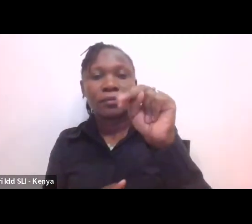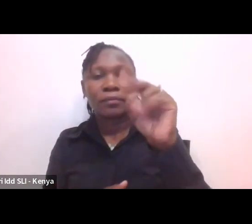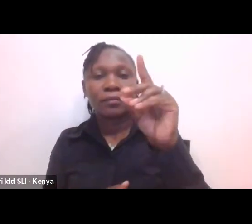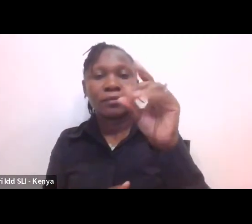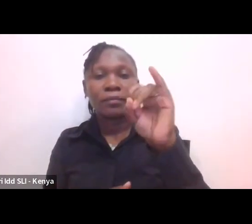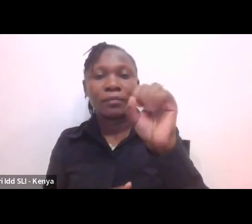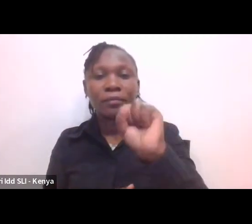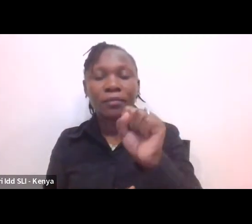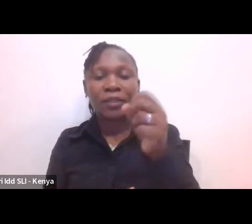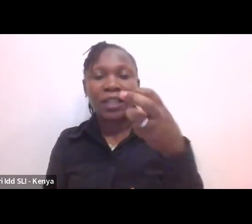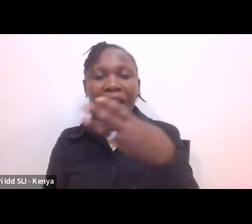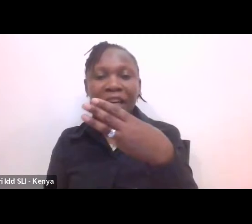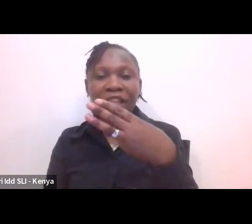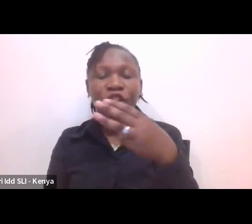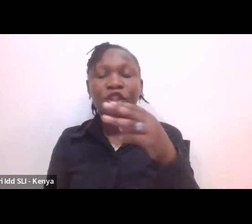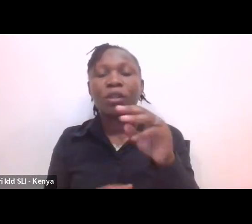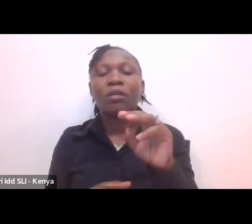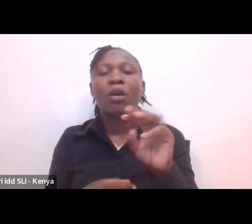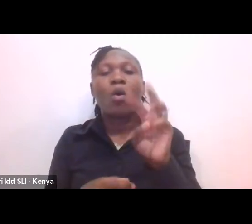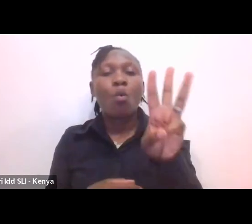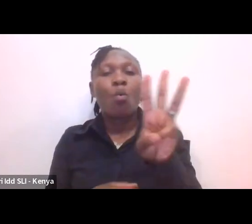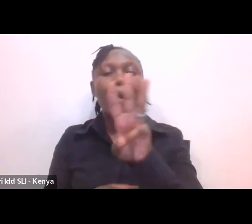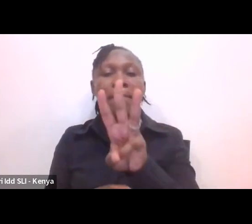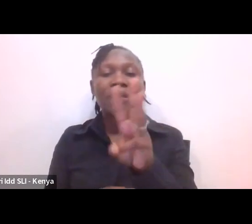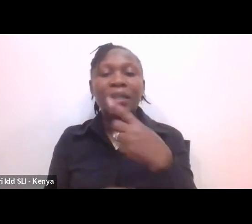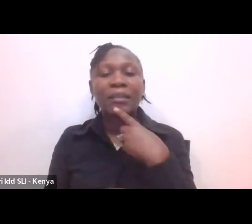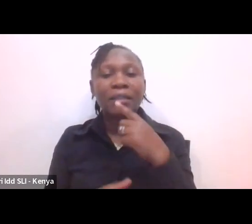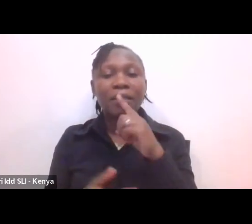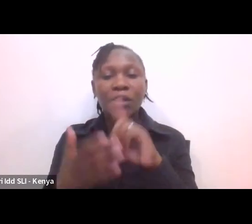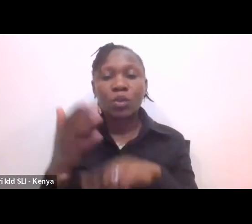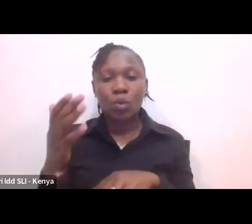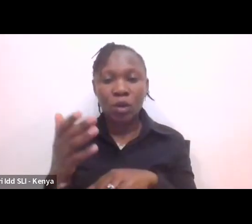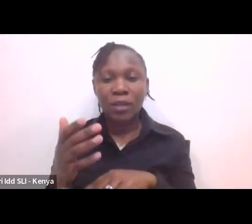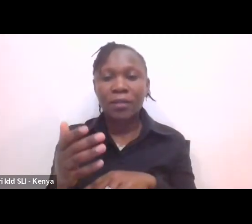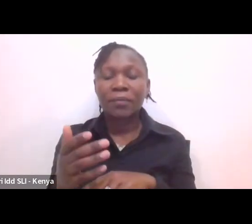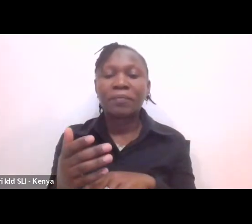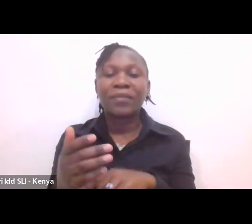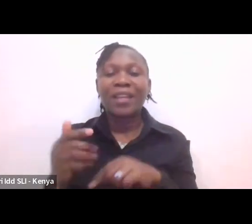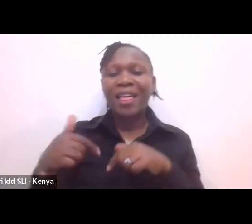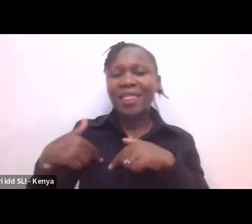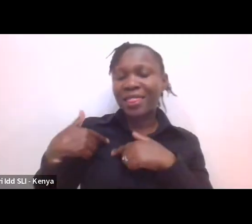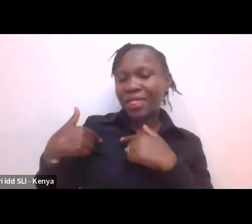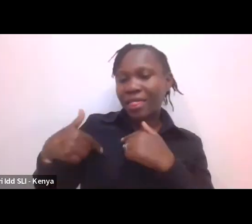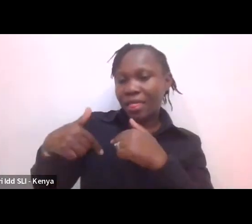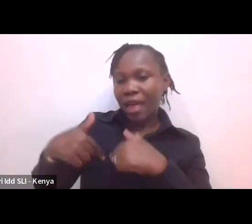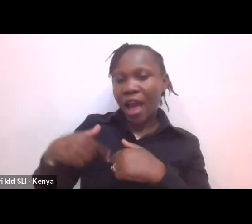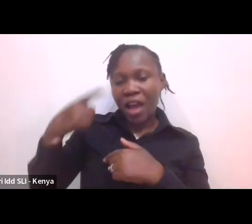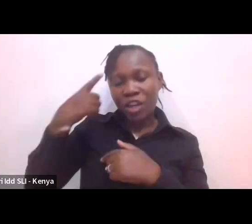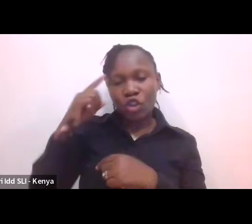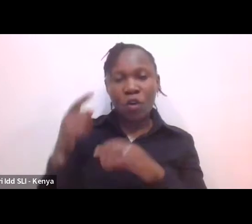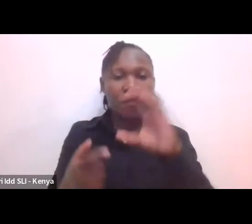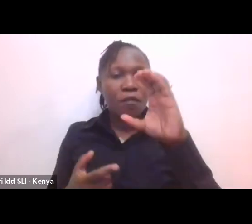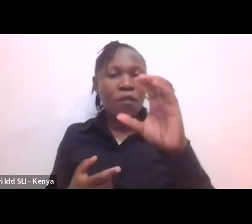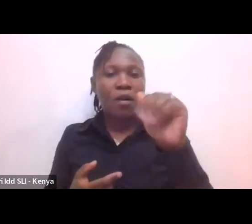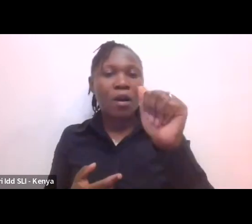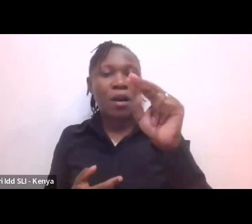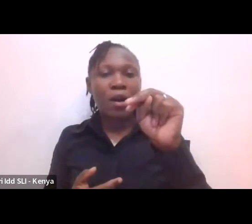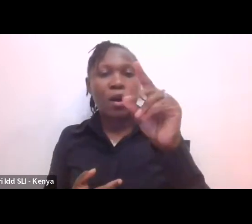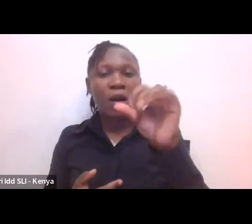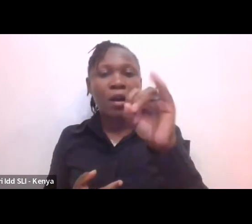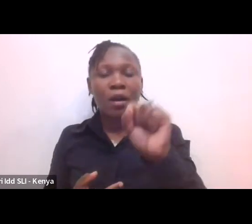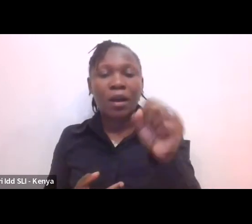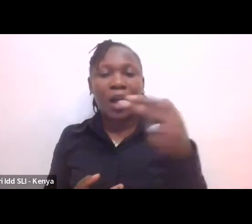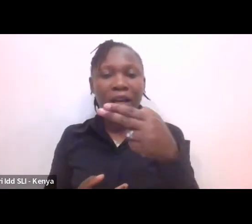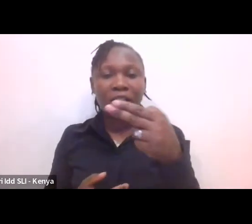says, at the heart of Cavendish education is a commitment to enabling all our students